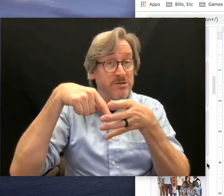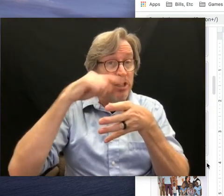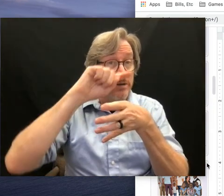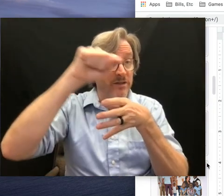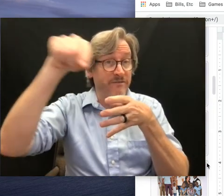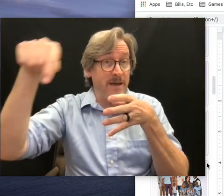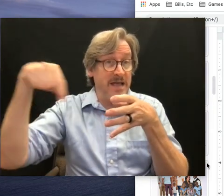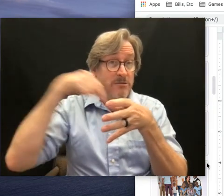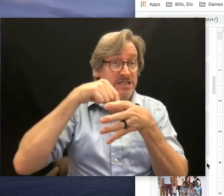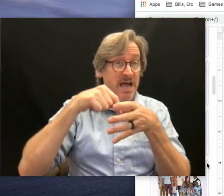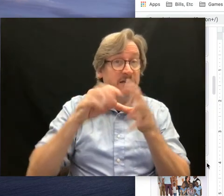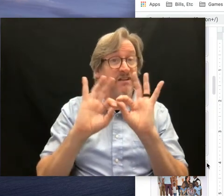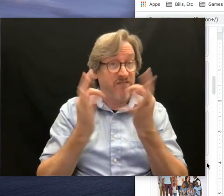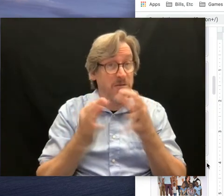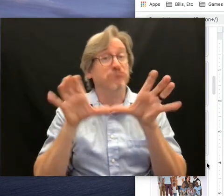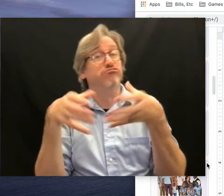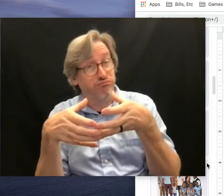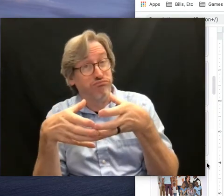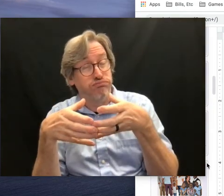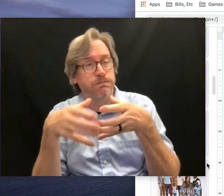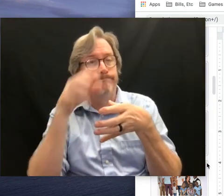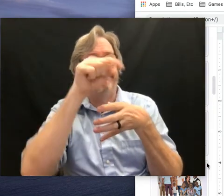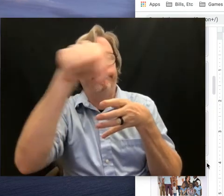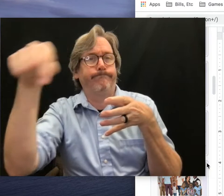You can also talk about the family outside.